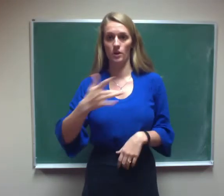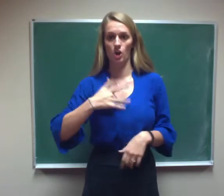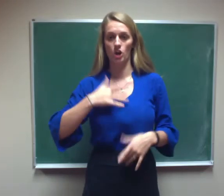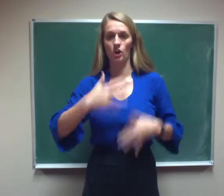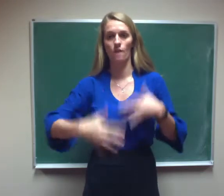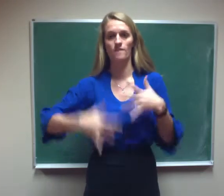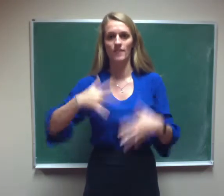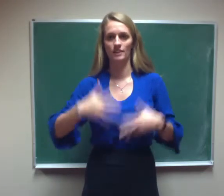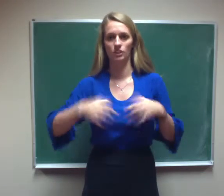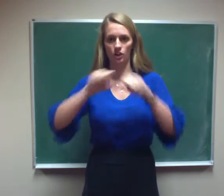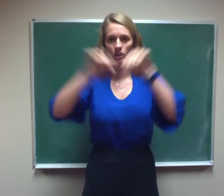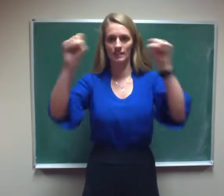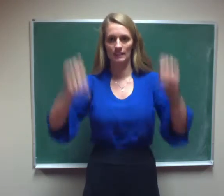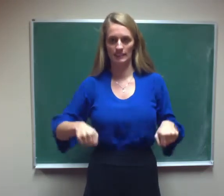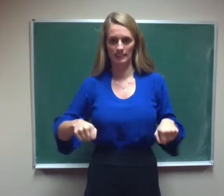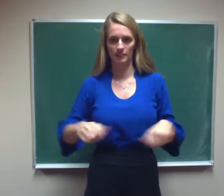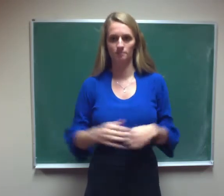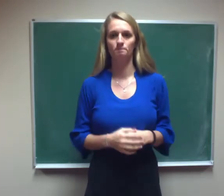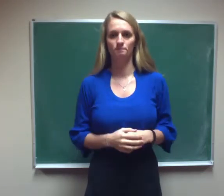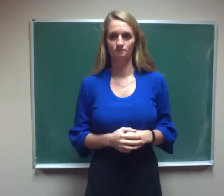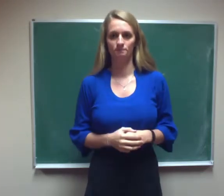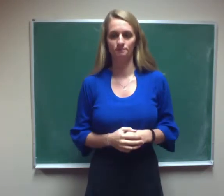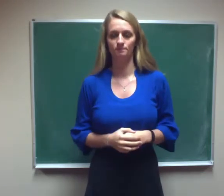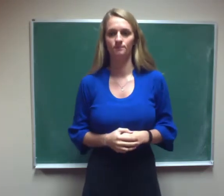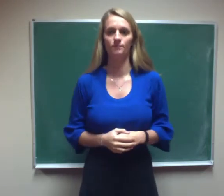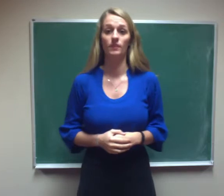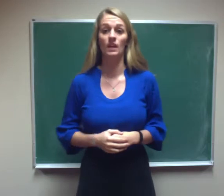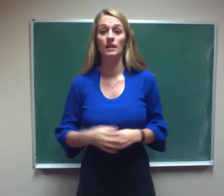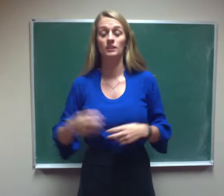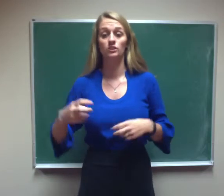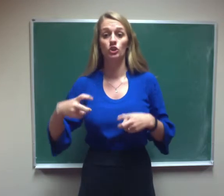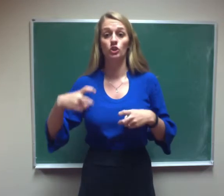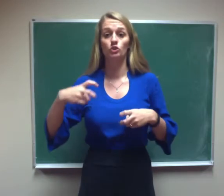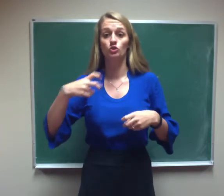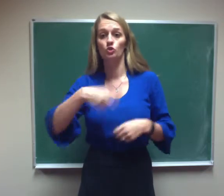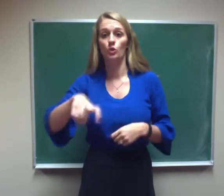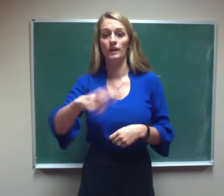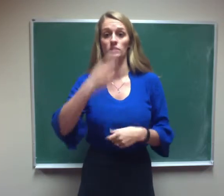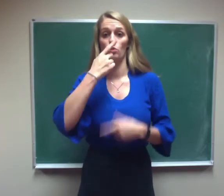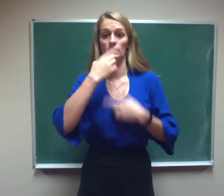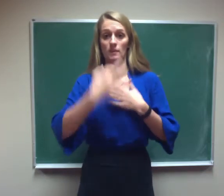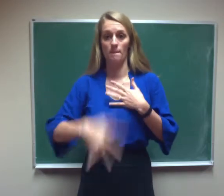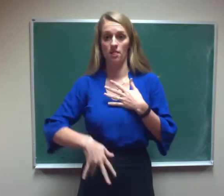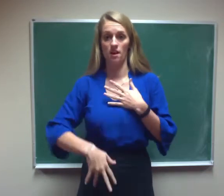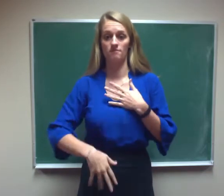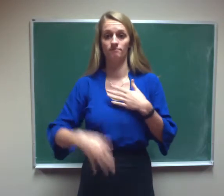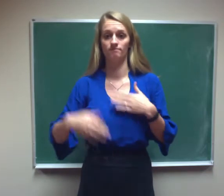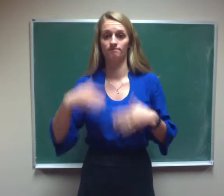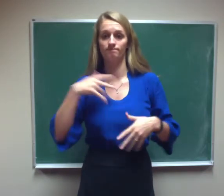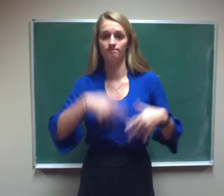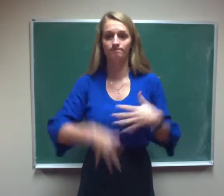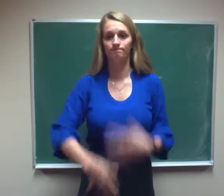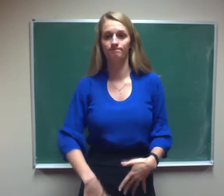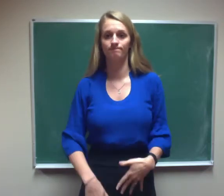the primary transportation system within your body. When glucose travels around in your body from your liver to your toe, for example, it's